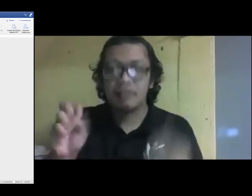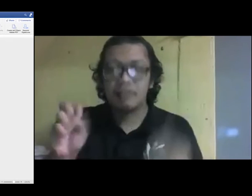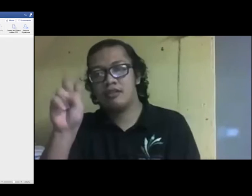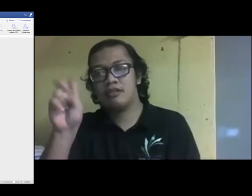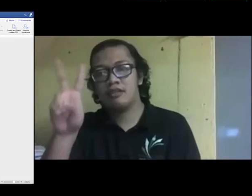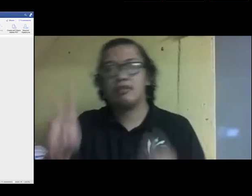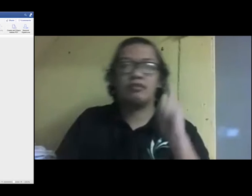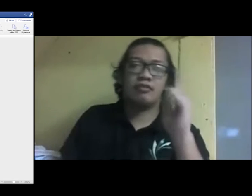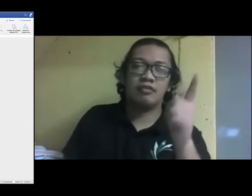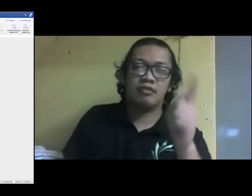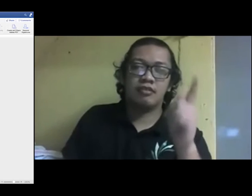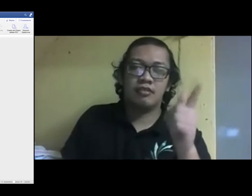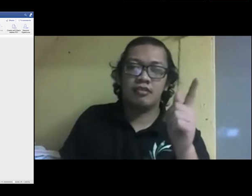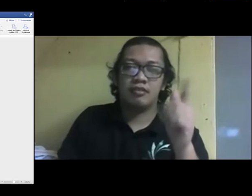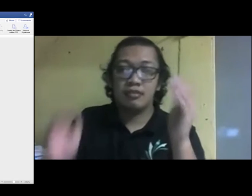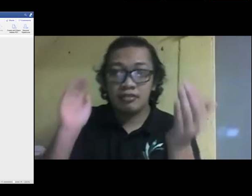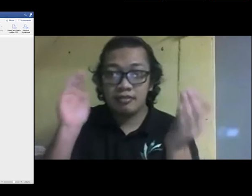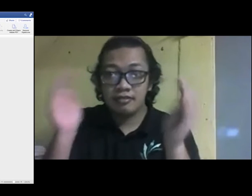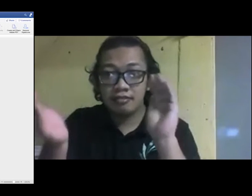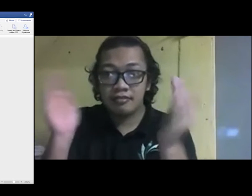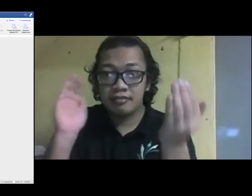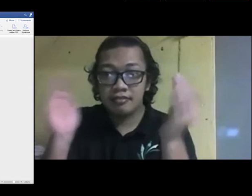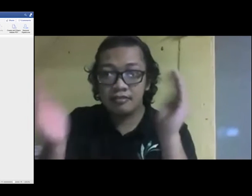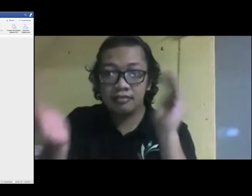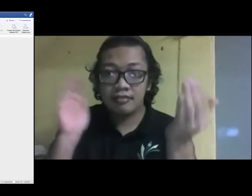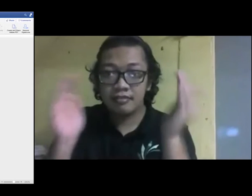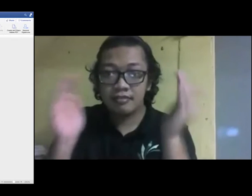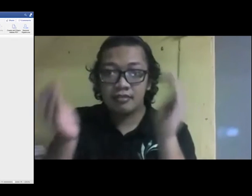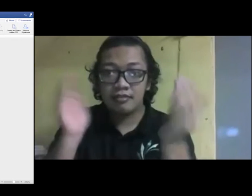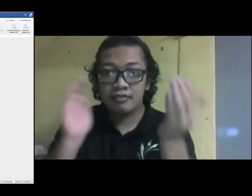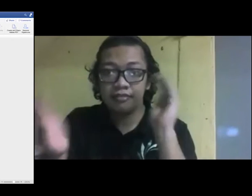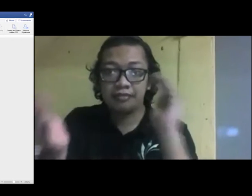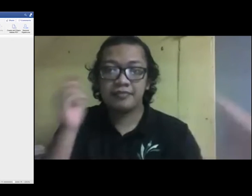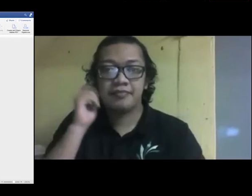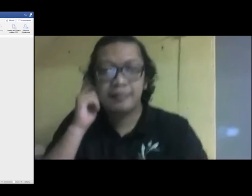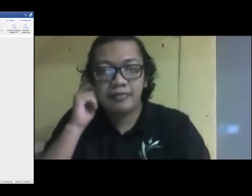Hmm. Okay. Okay. This is Shaq.